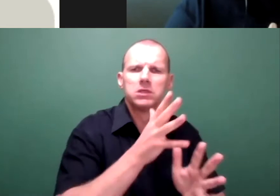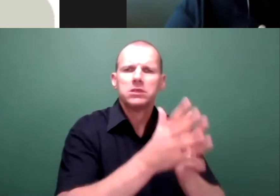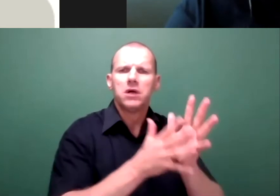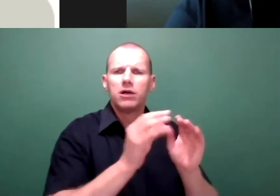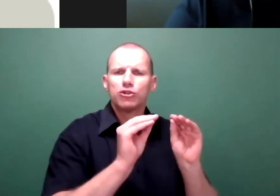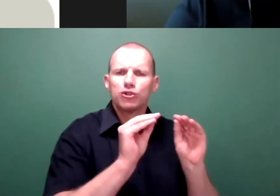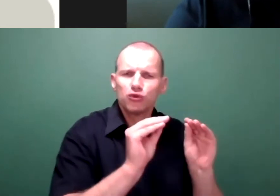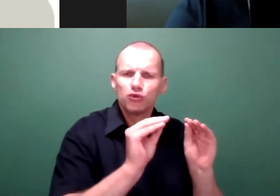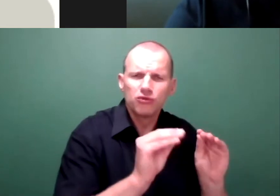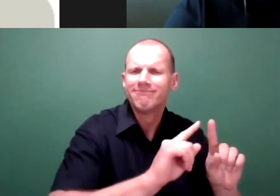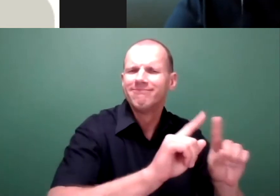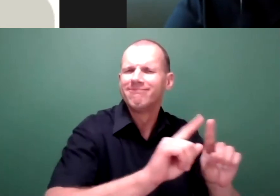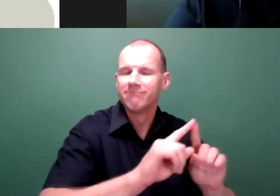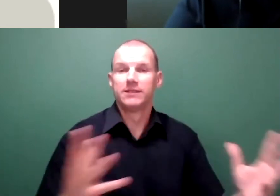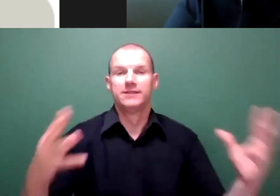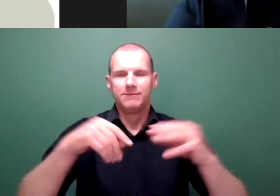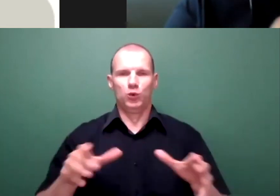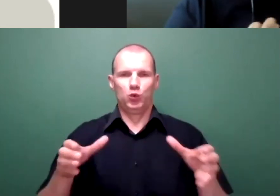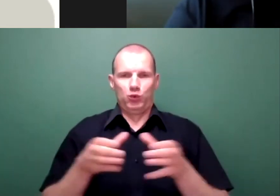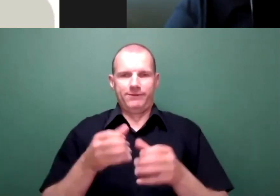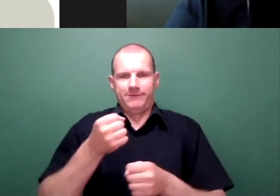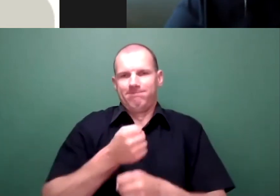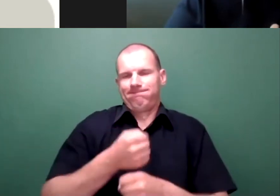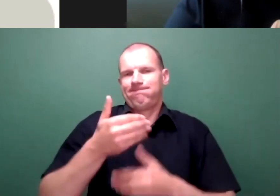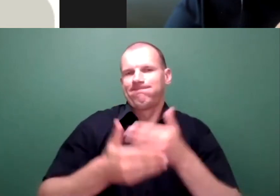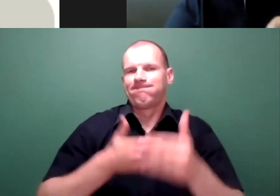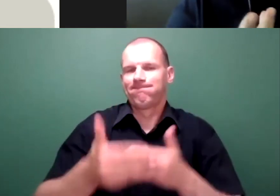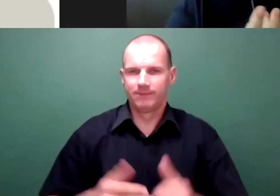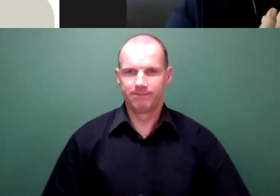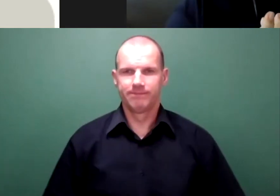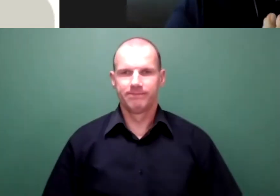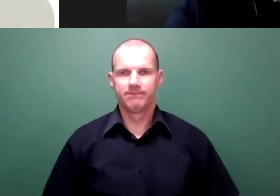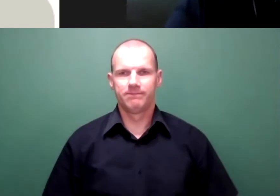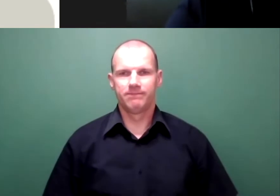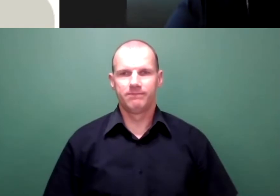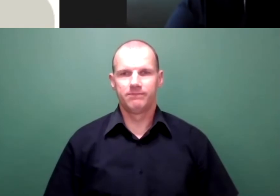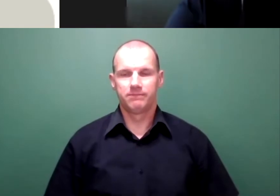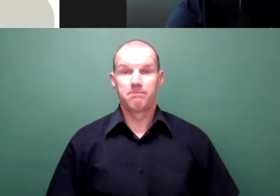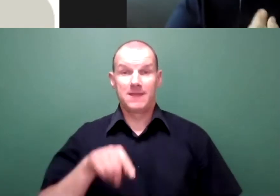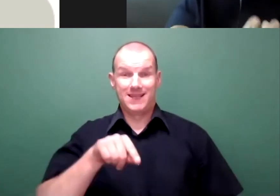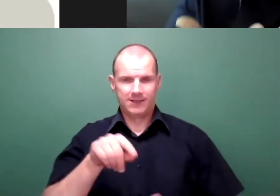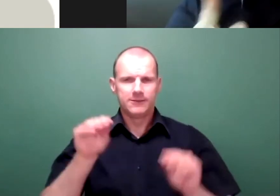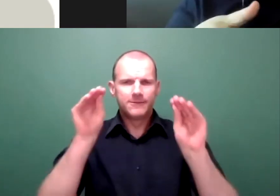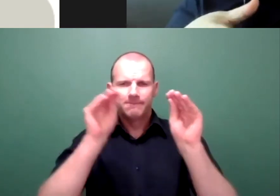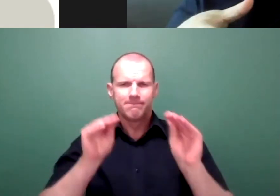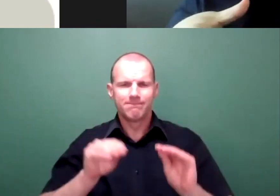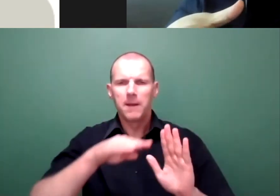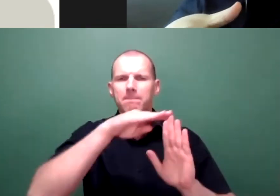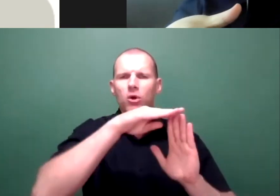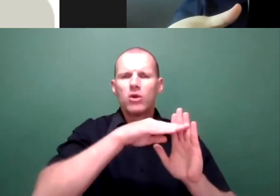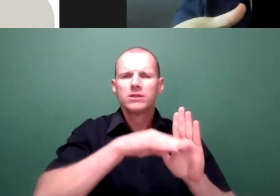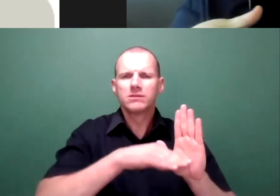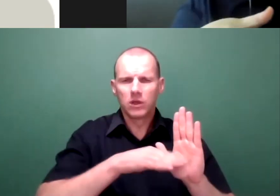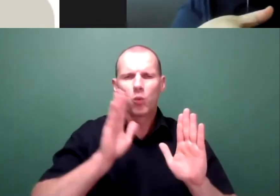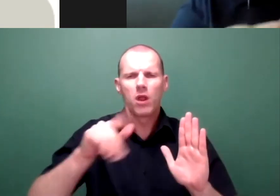how we select these interpreters, a linguist, people that train interpreters, and that we can